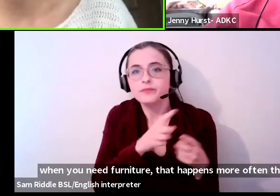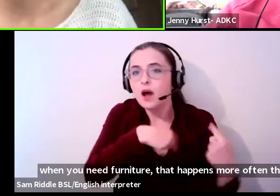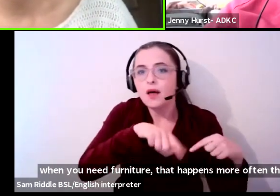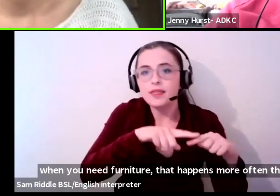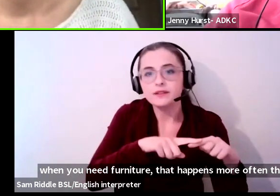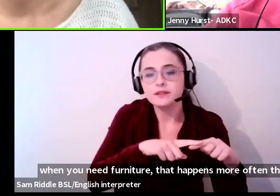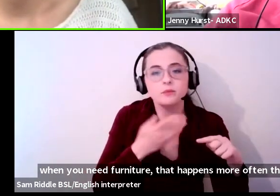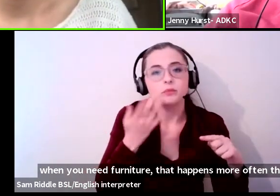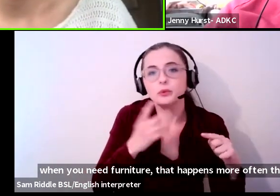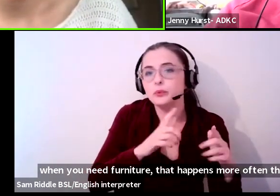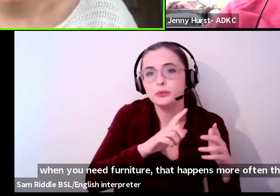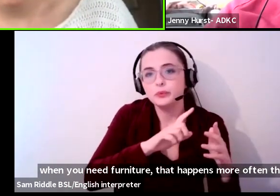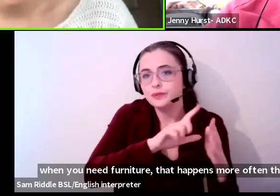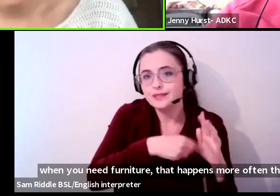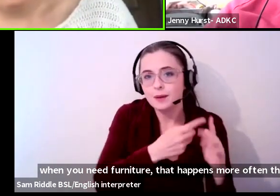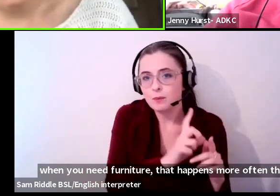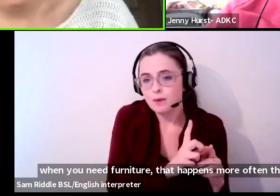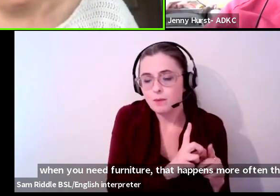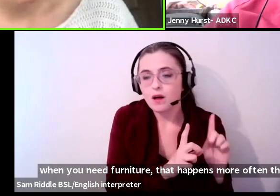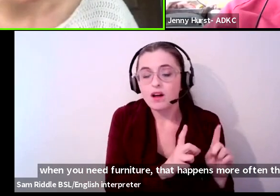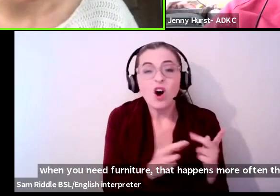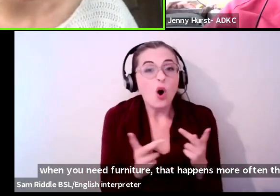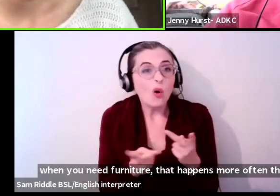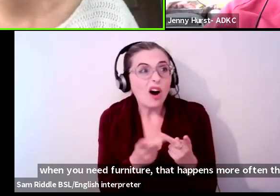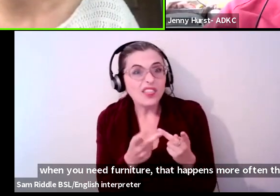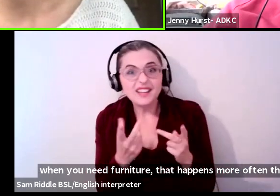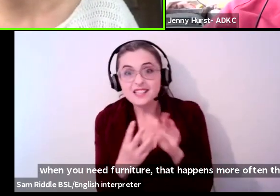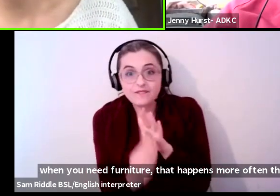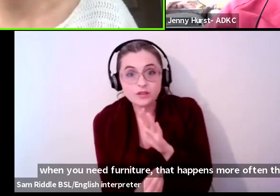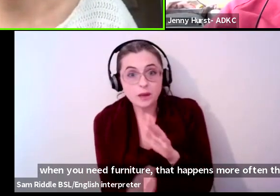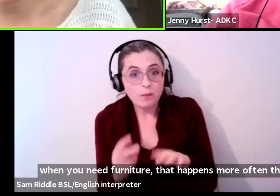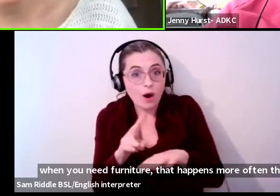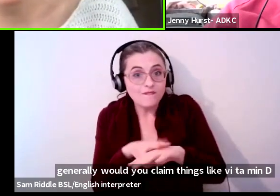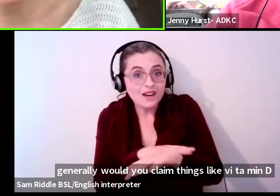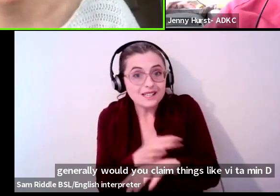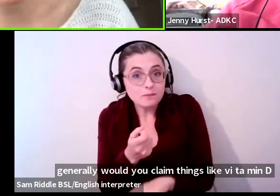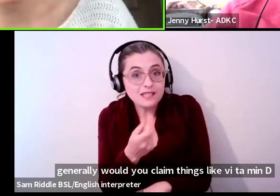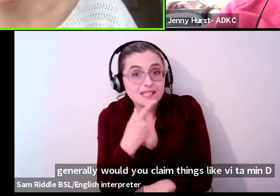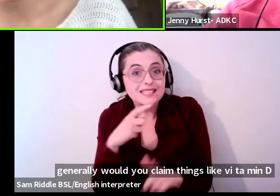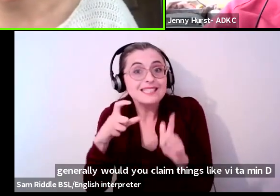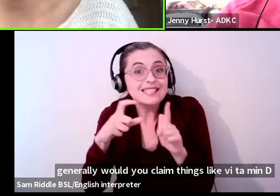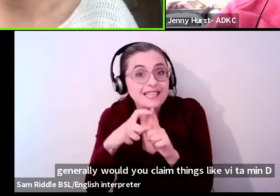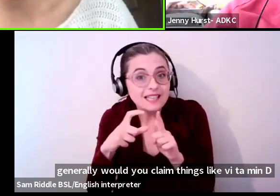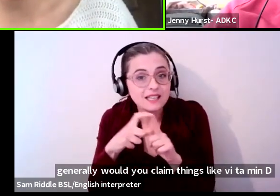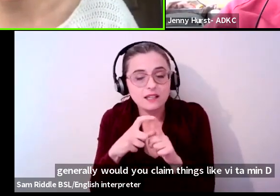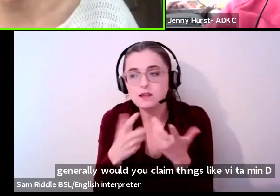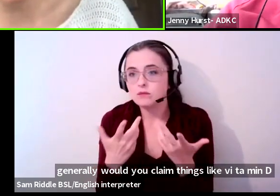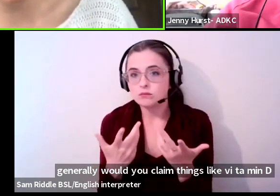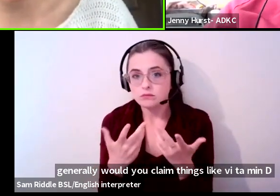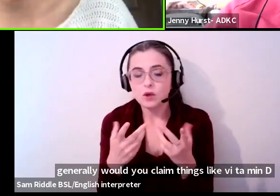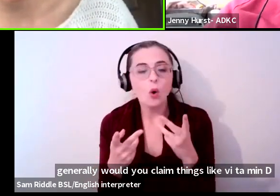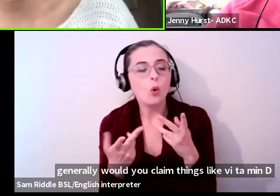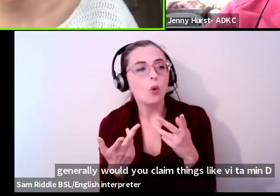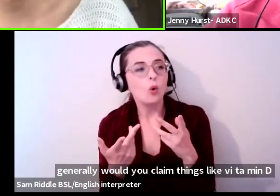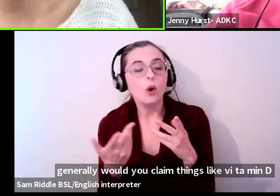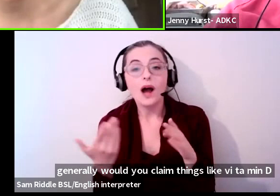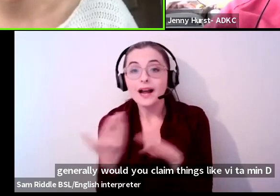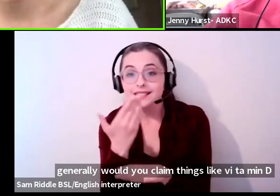vitamin D and other things like that? Could you claim activities like going